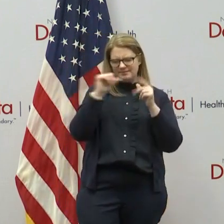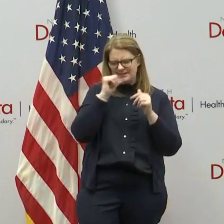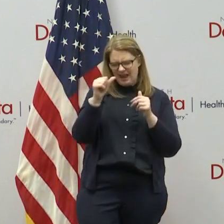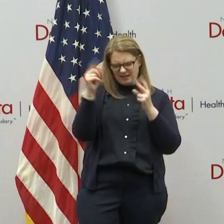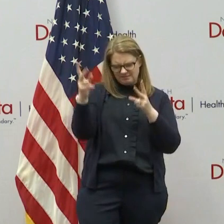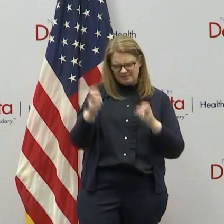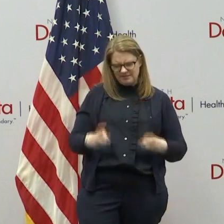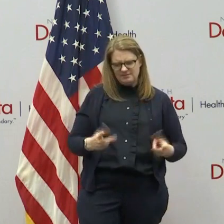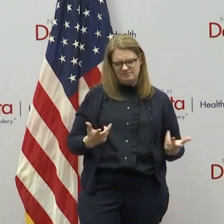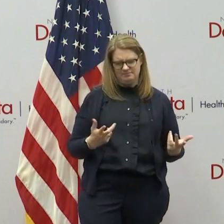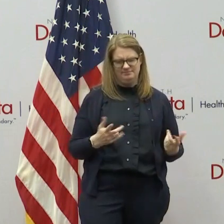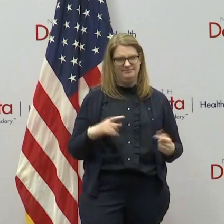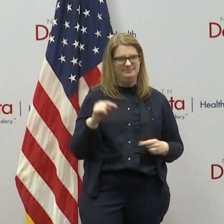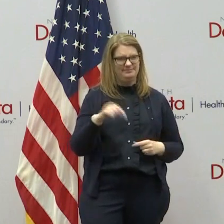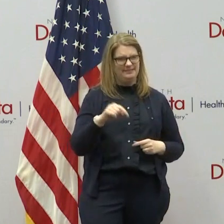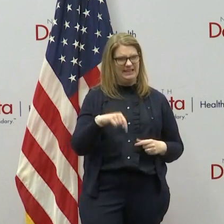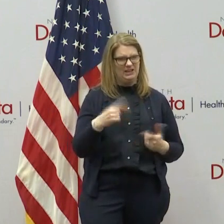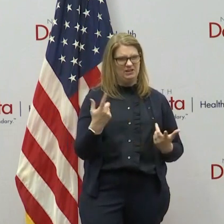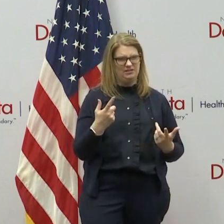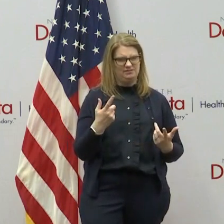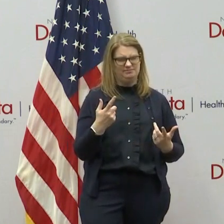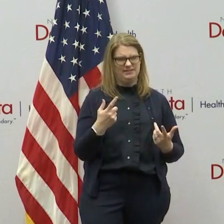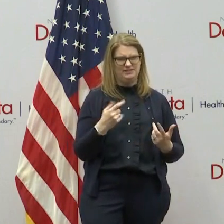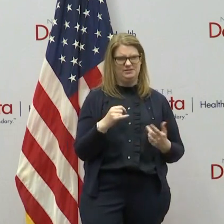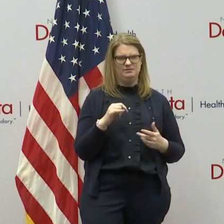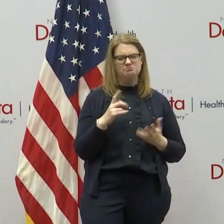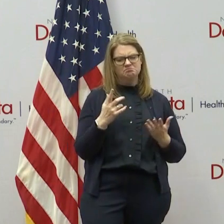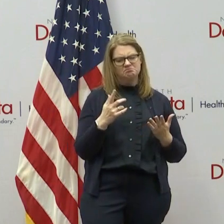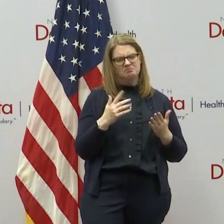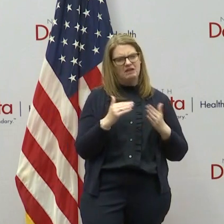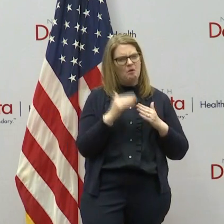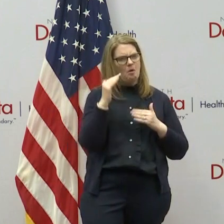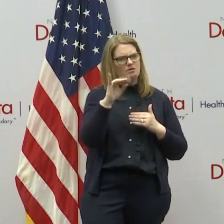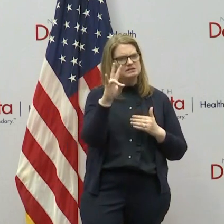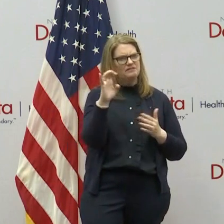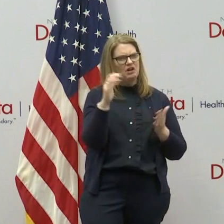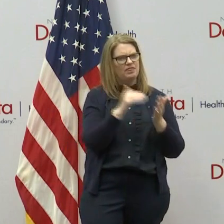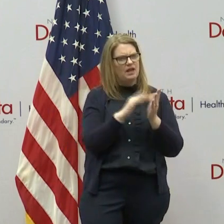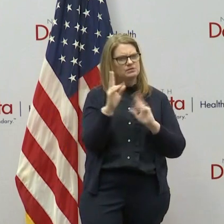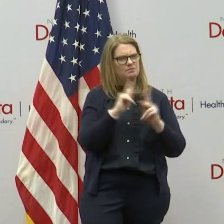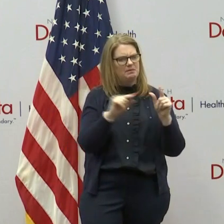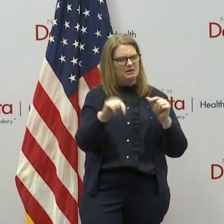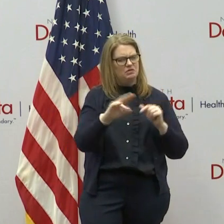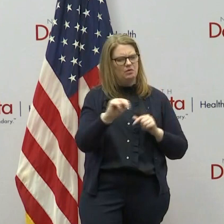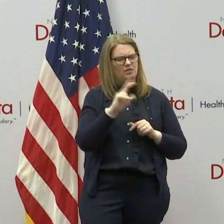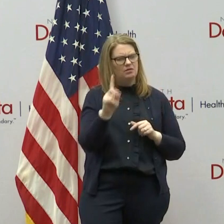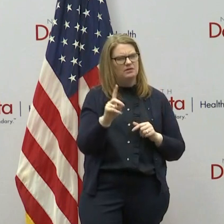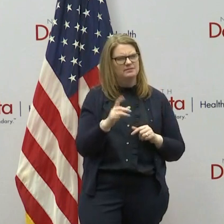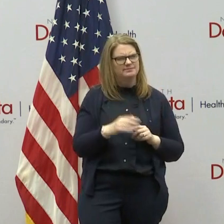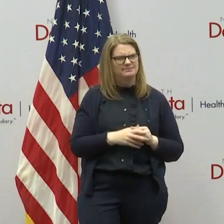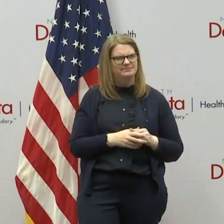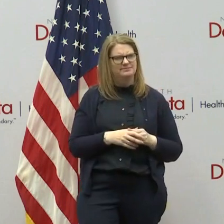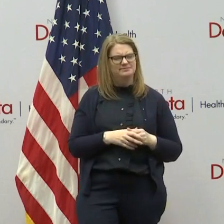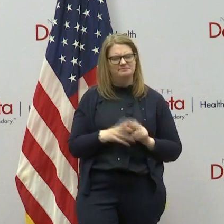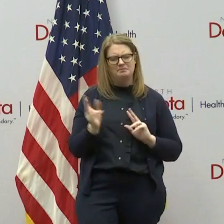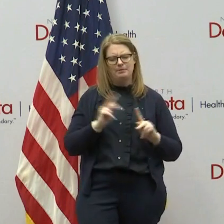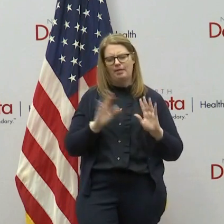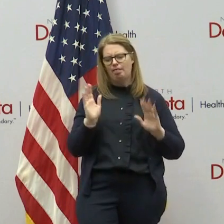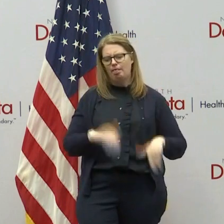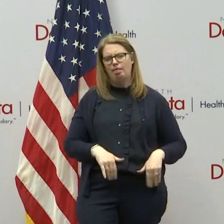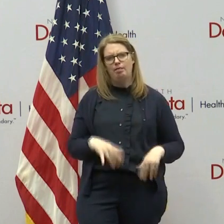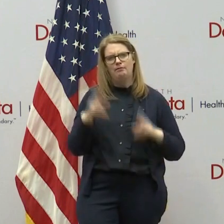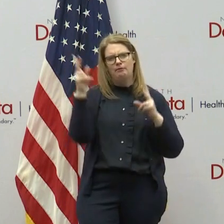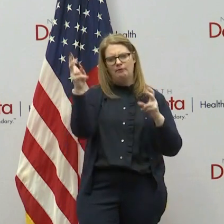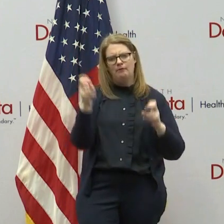got over 700,000 now. Not everybody has a smartphone. Why aren't they downloading it? You